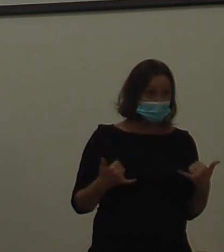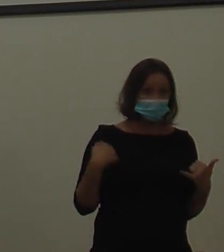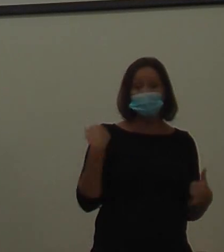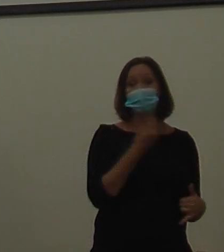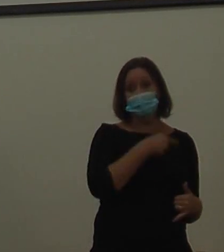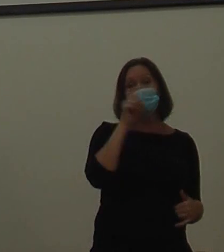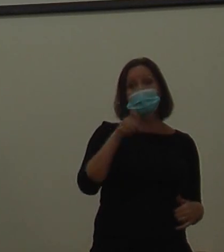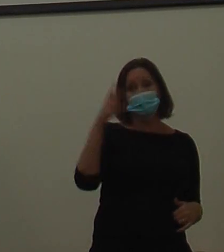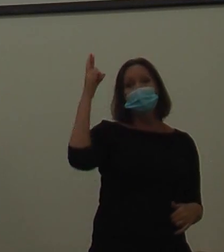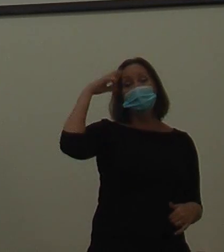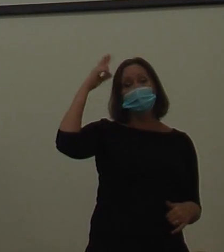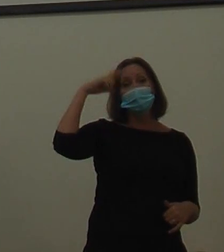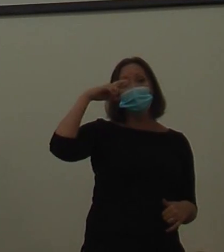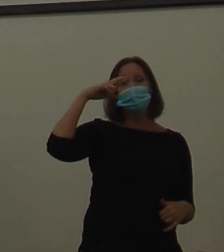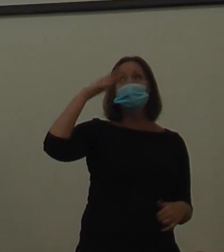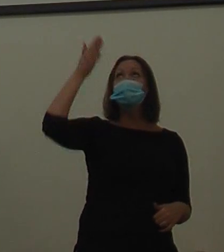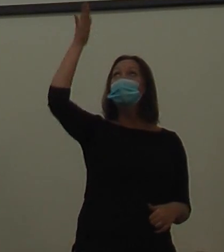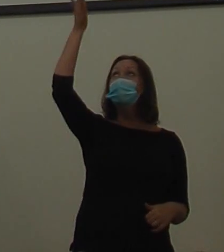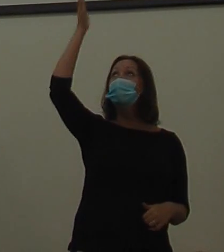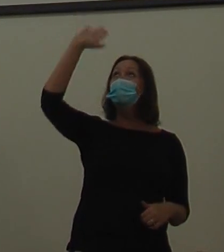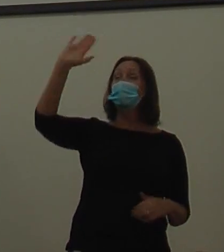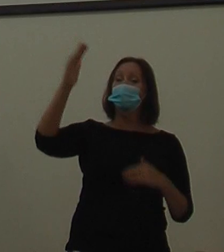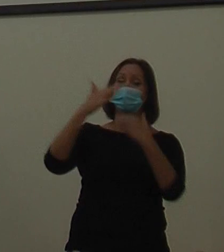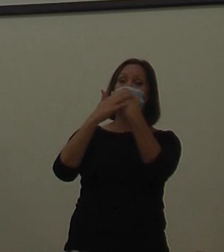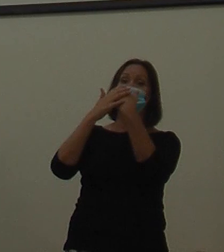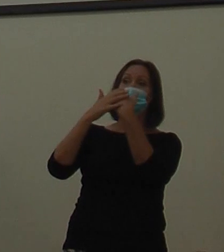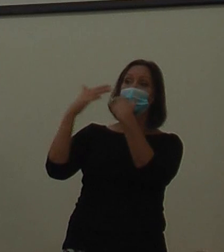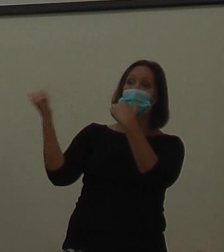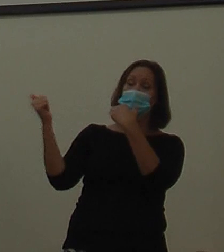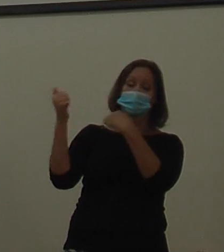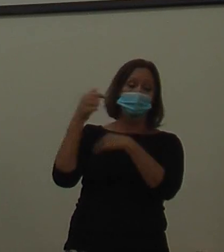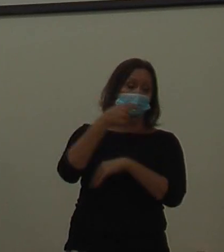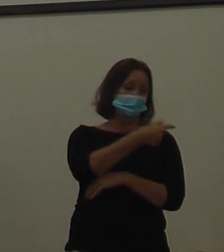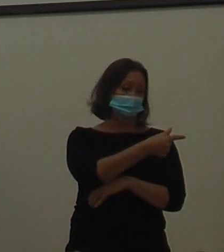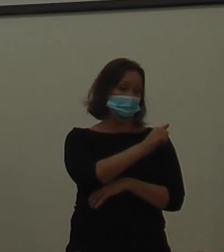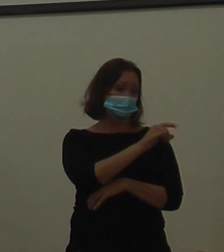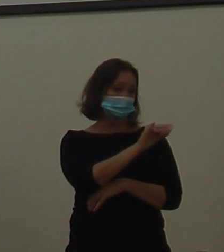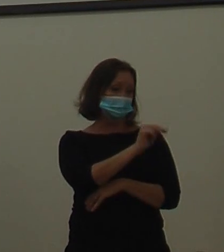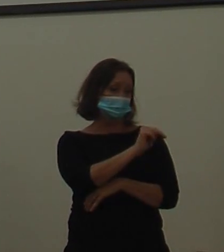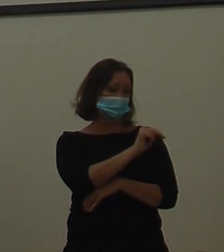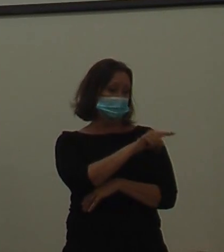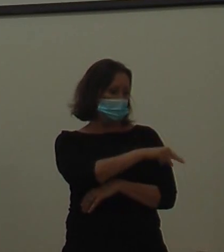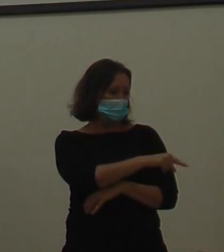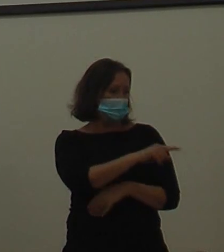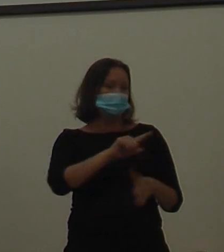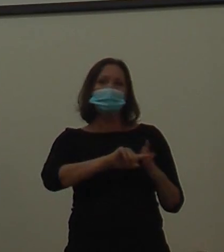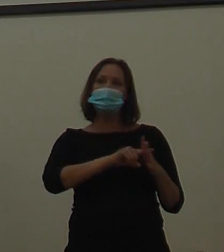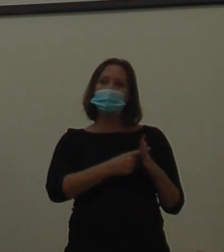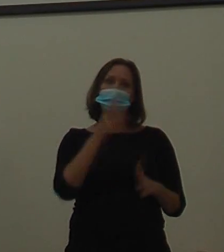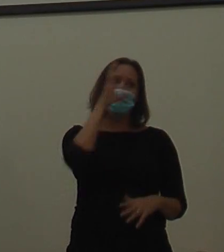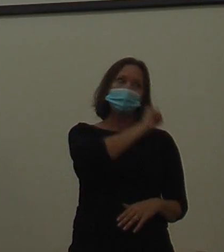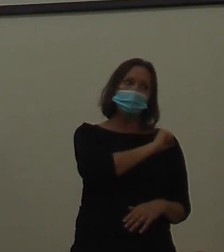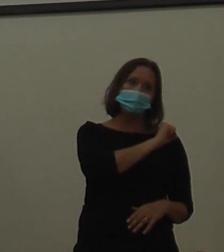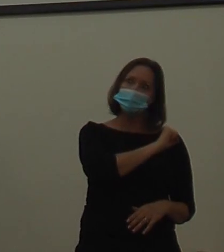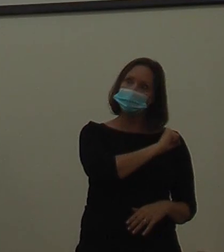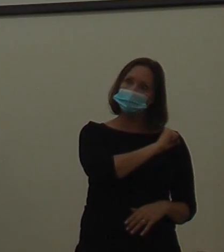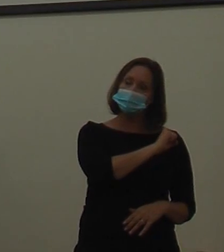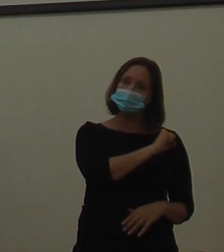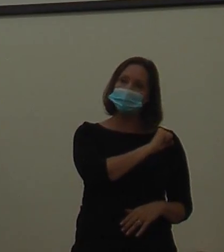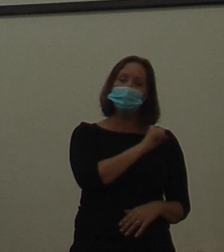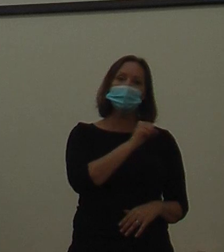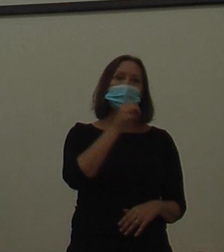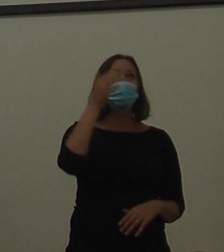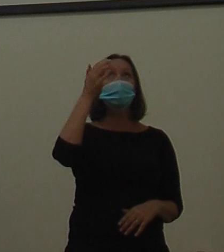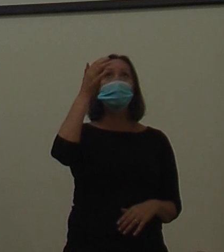upon hearing the call that God gives Gideon, Gideon starts assuming things. Gideon